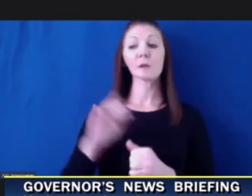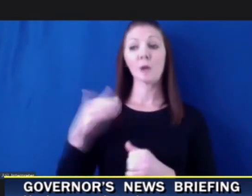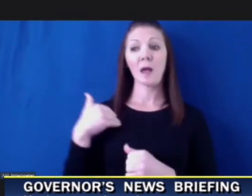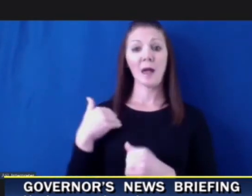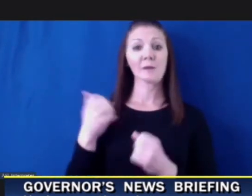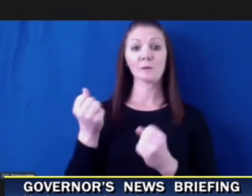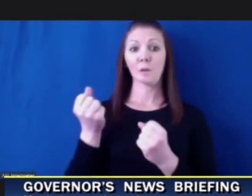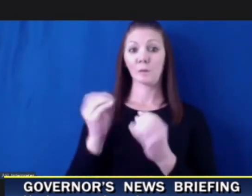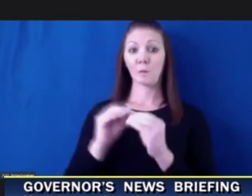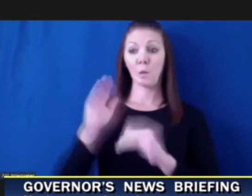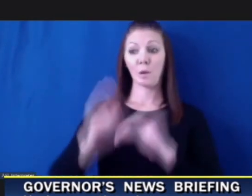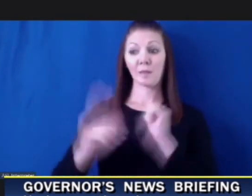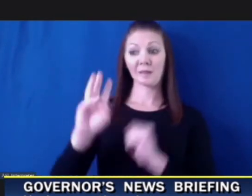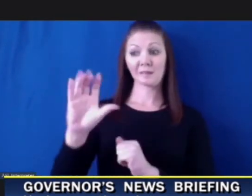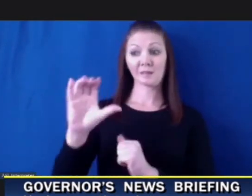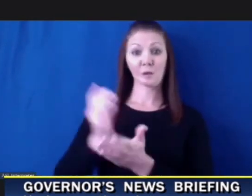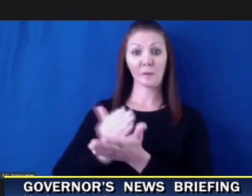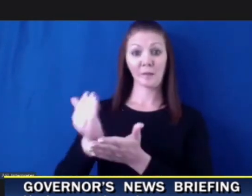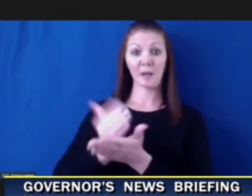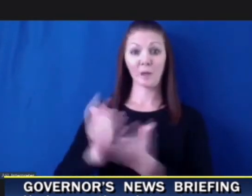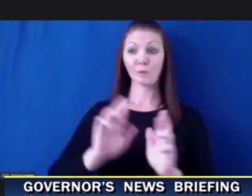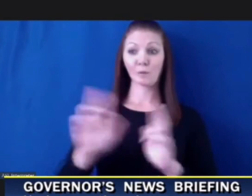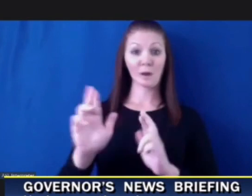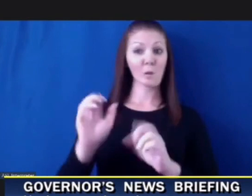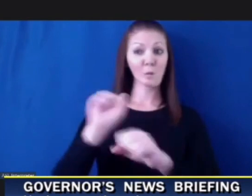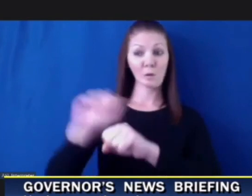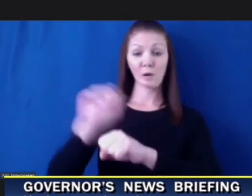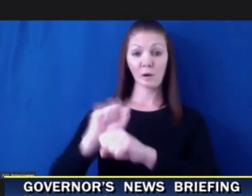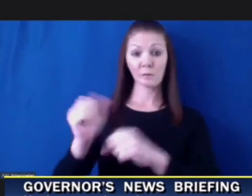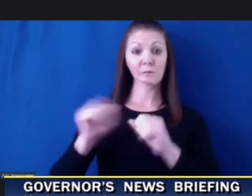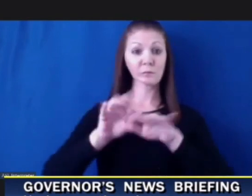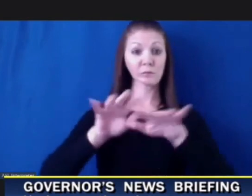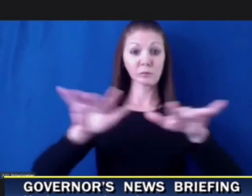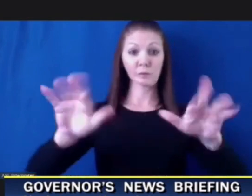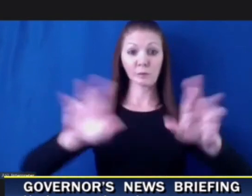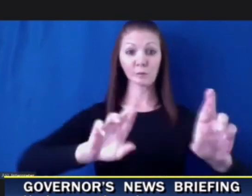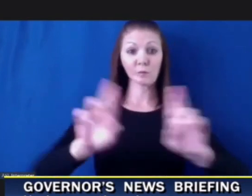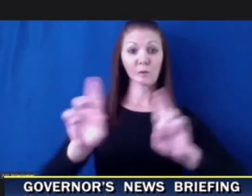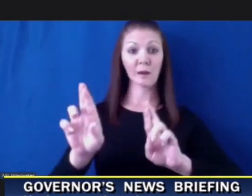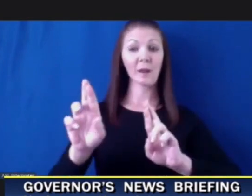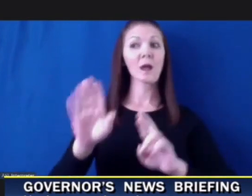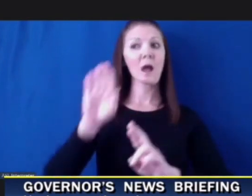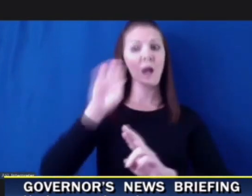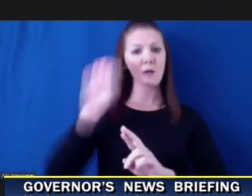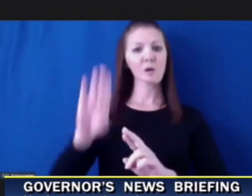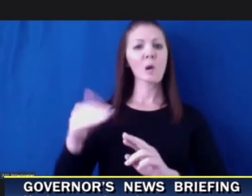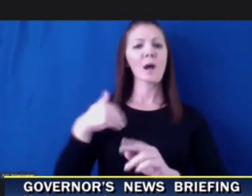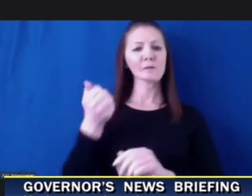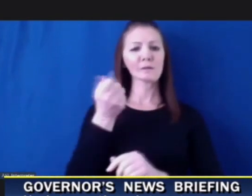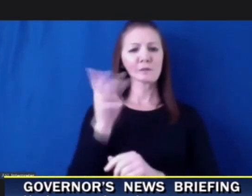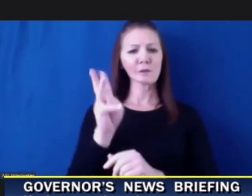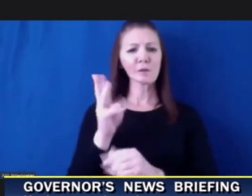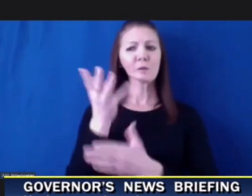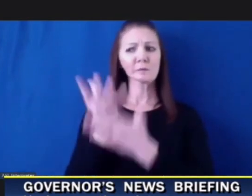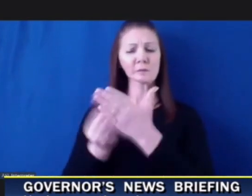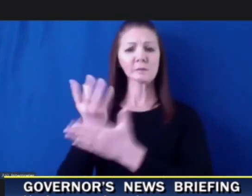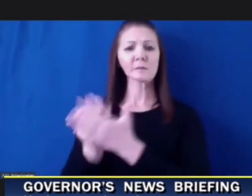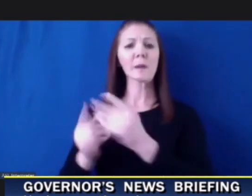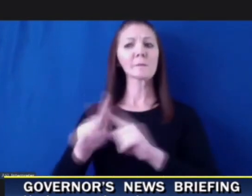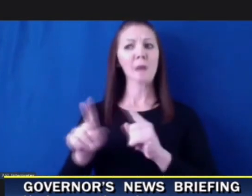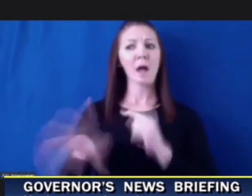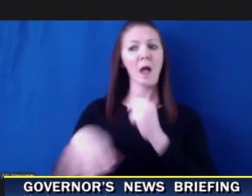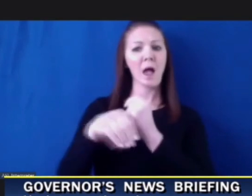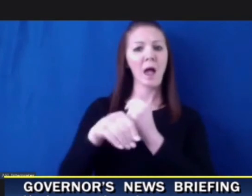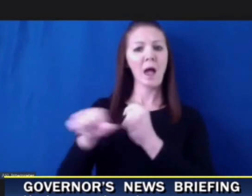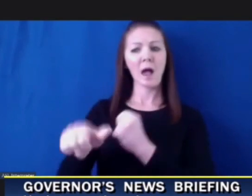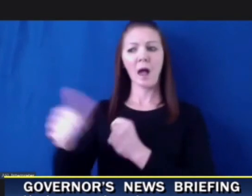couple hundred contractors as backup. So I think we're going to be able to get through this pretty smoothly, provided you stay safe